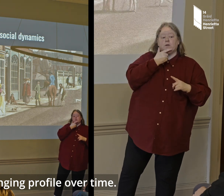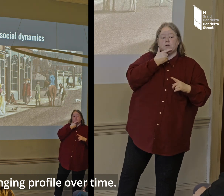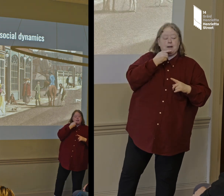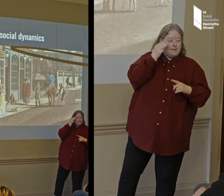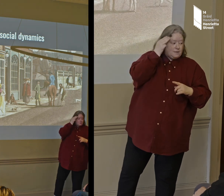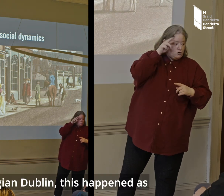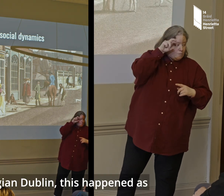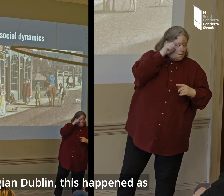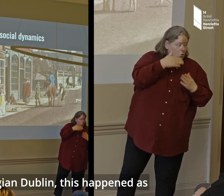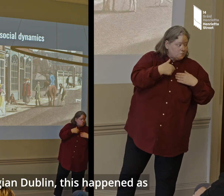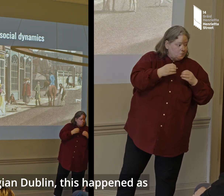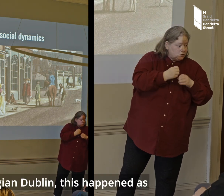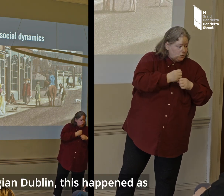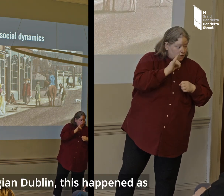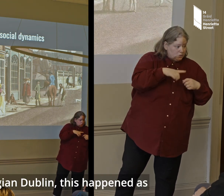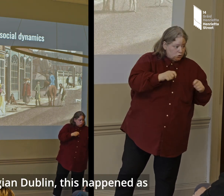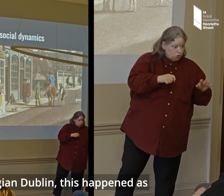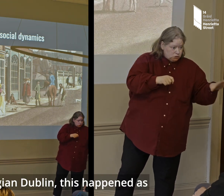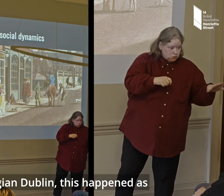over time. And Georgian Dublin,